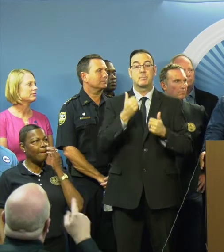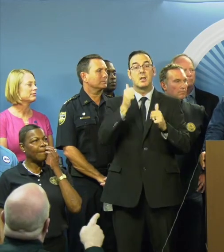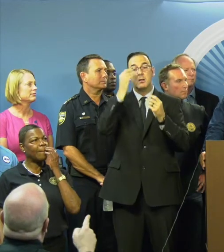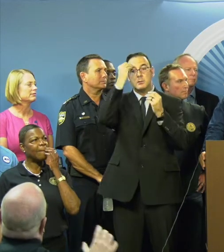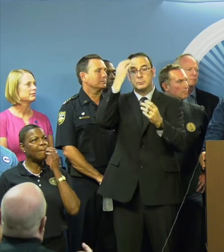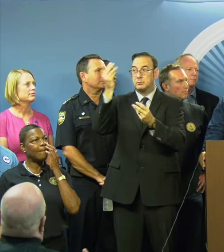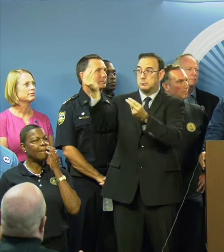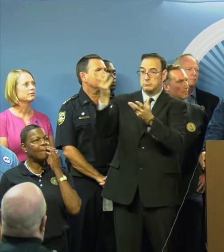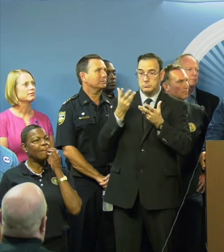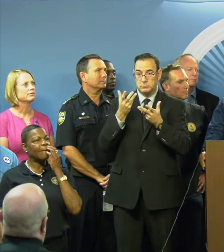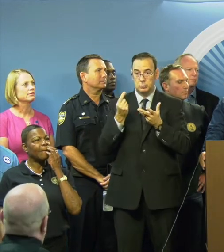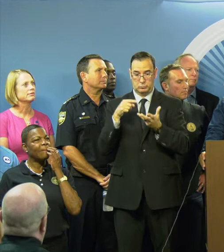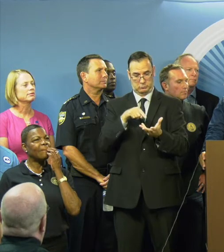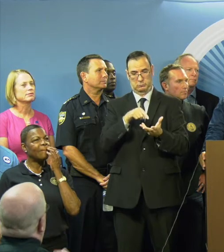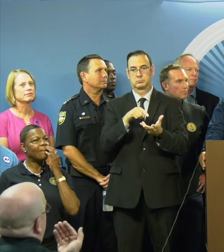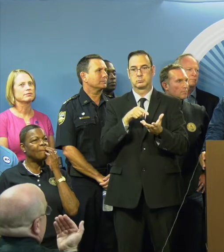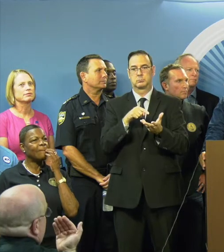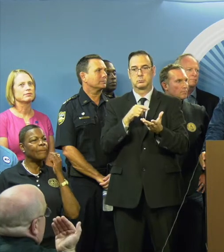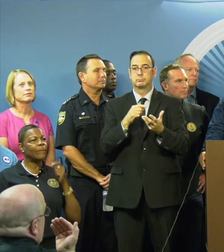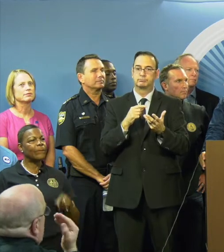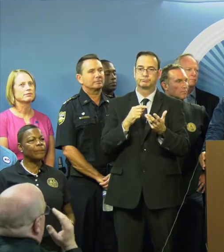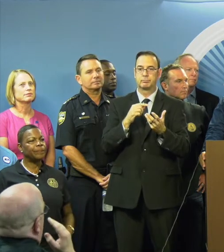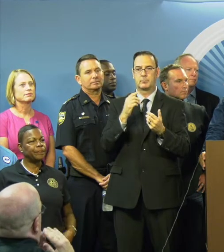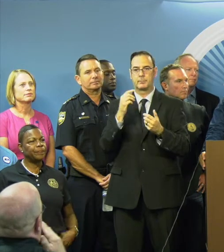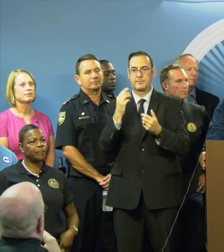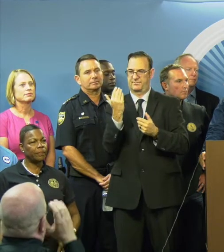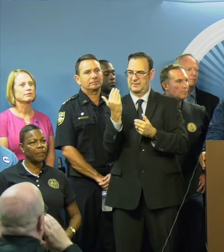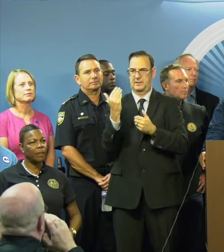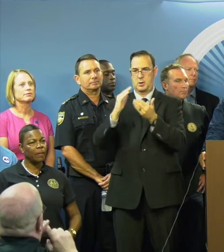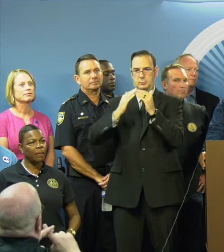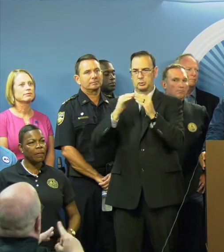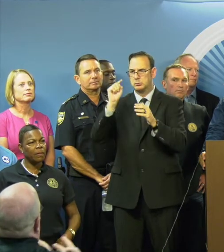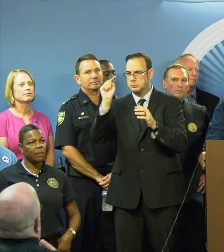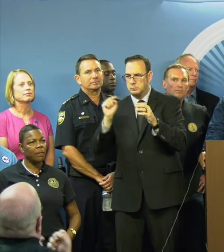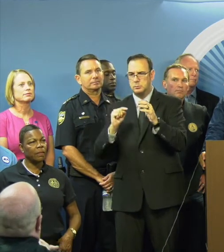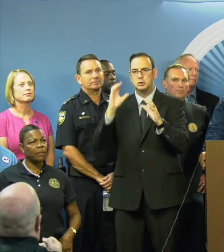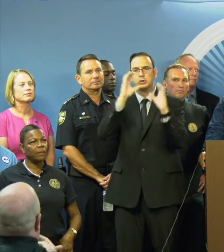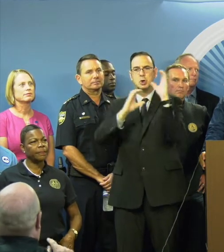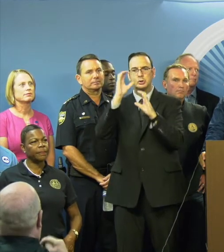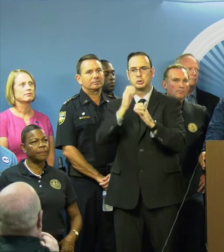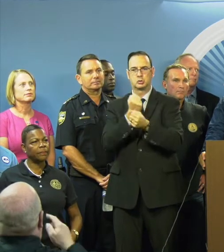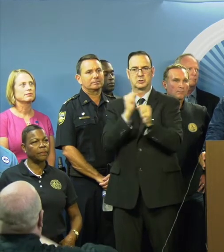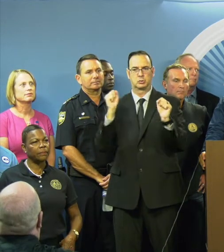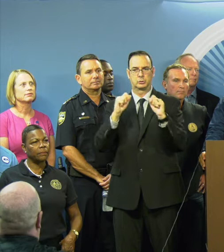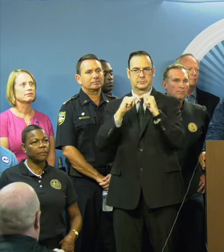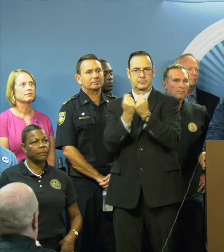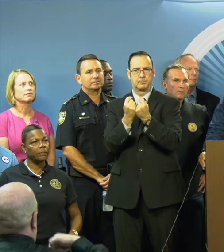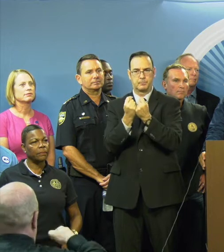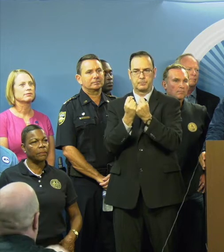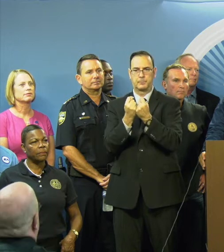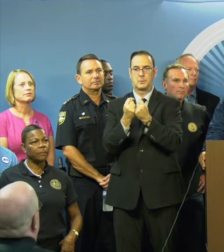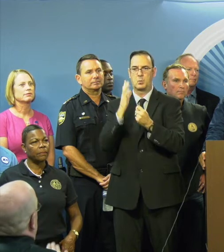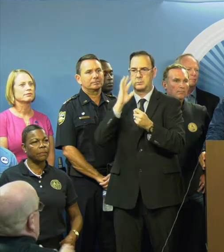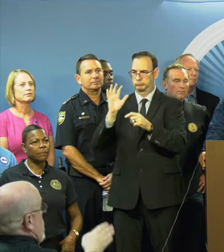we're doing. You know, we have 15 urban search and rescue teams that are on standby for deployment. We have some